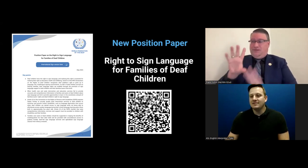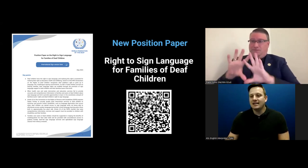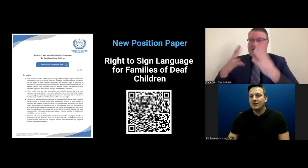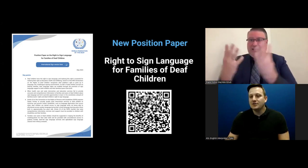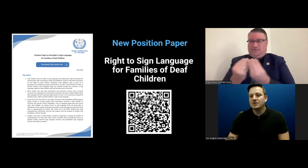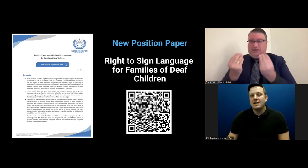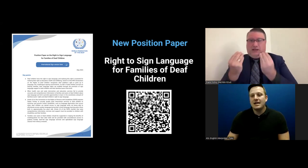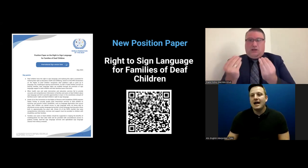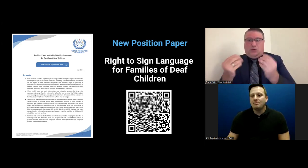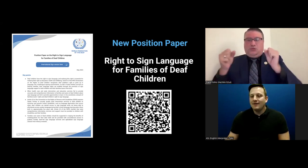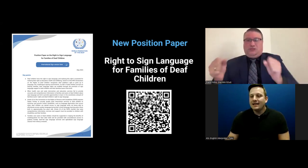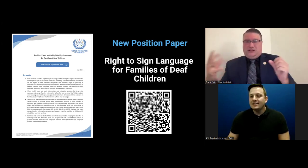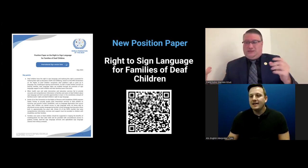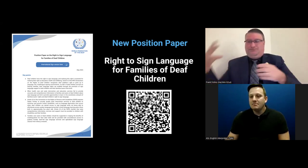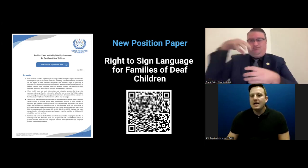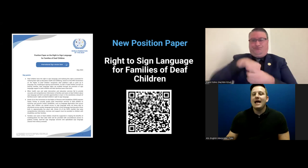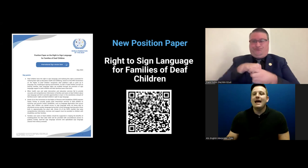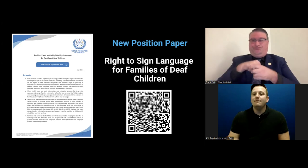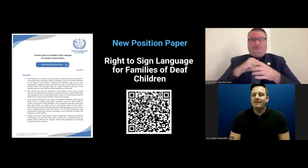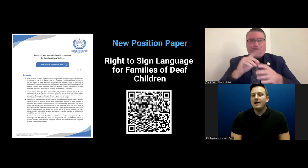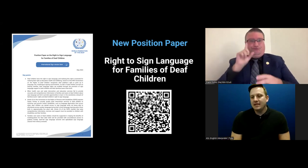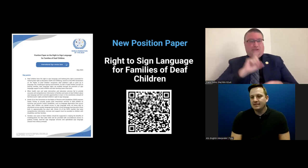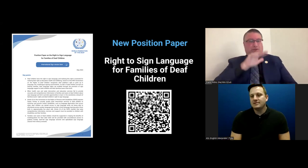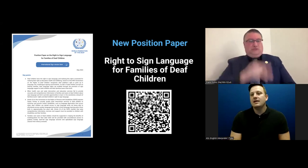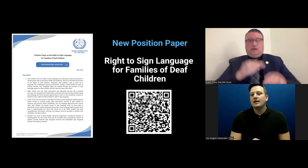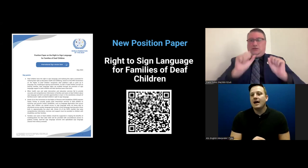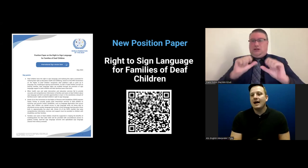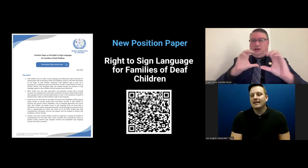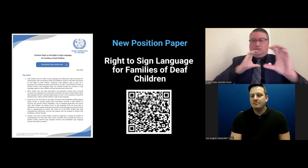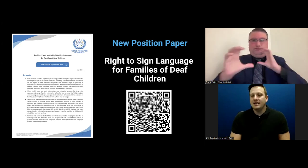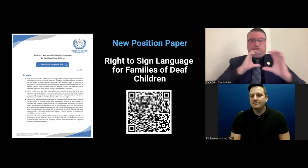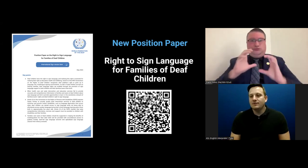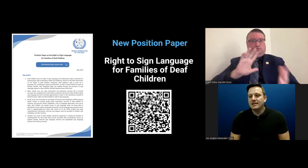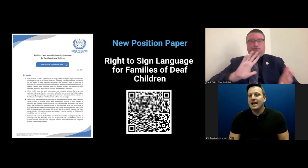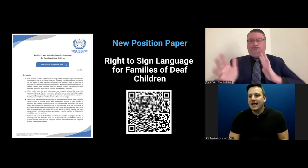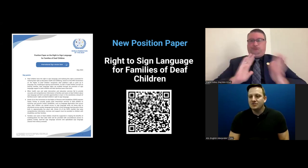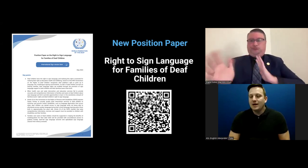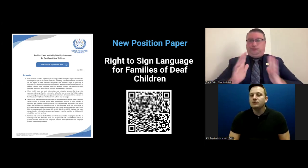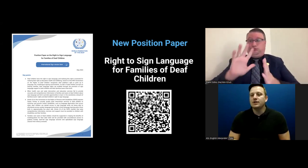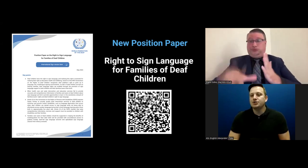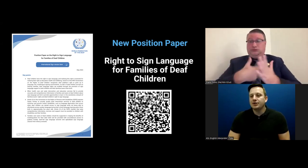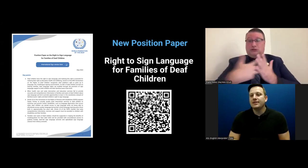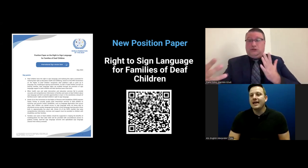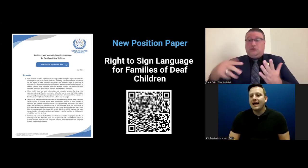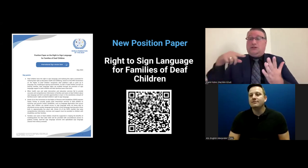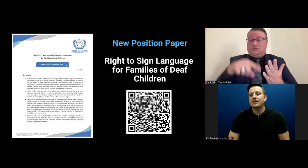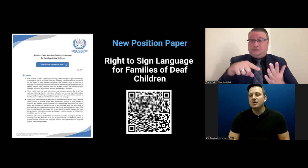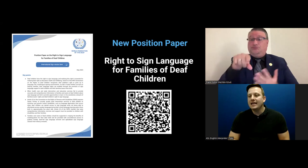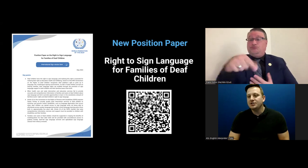sign language provided to them, and how families can be involved in that as well to ensure that they have